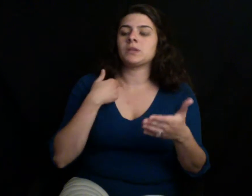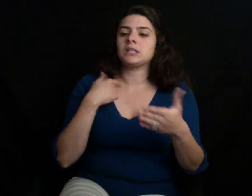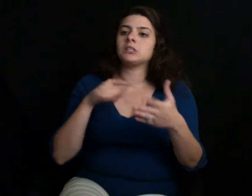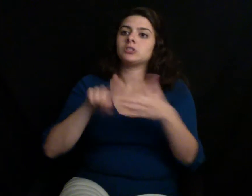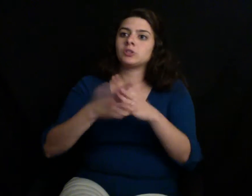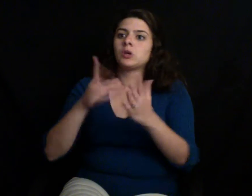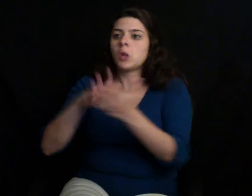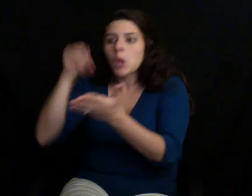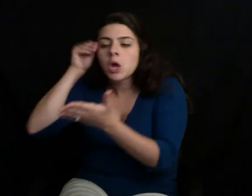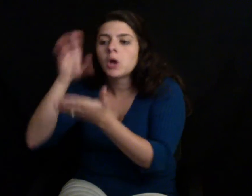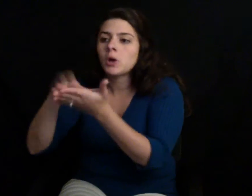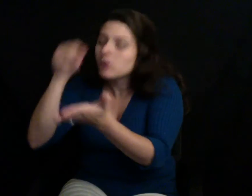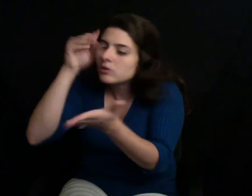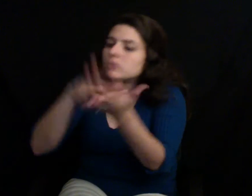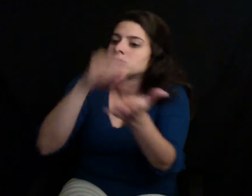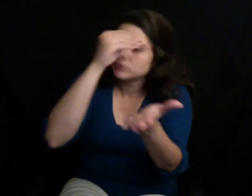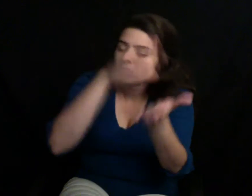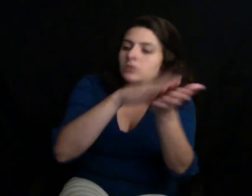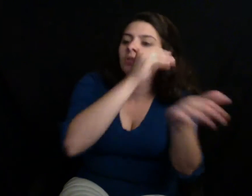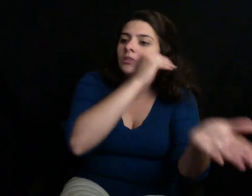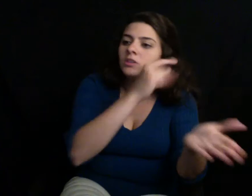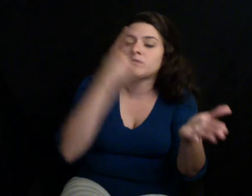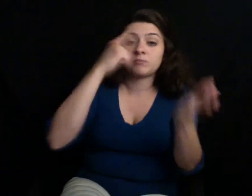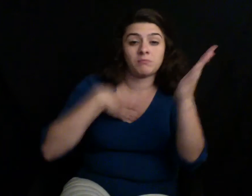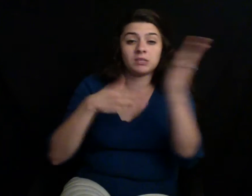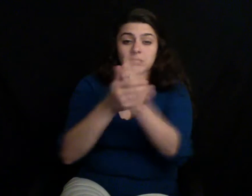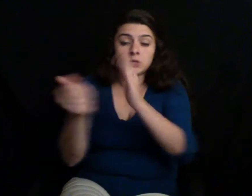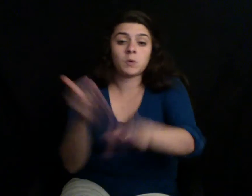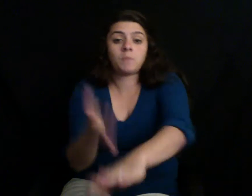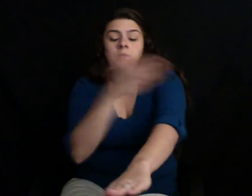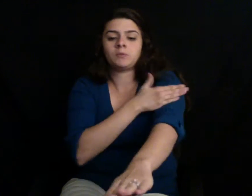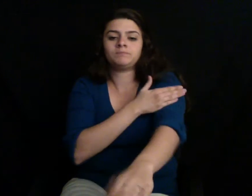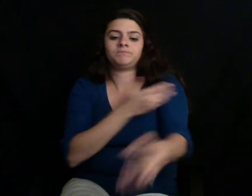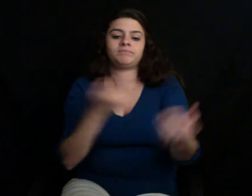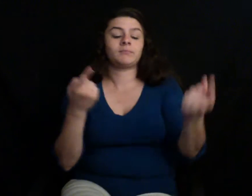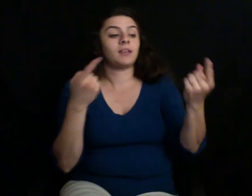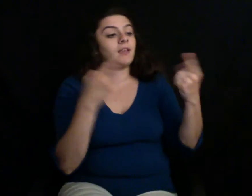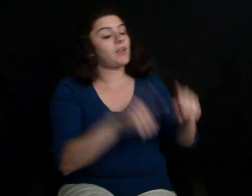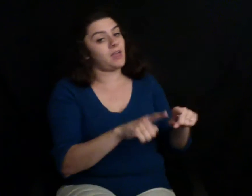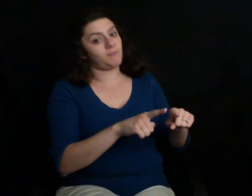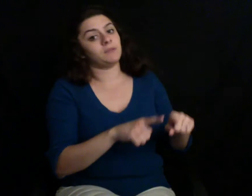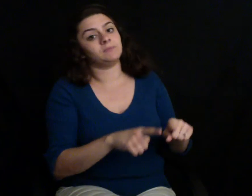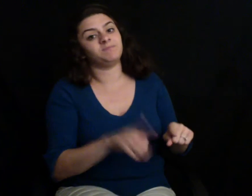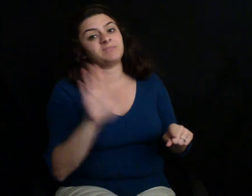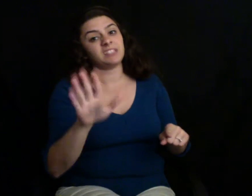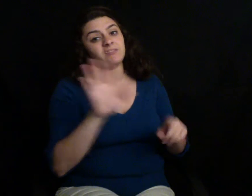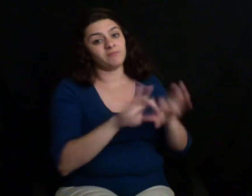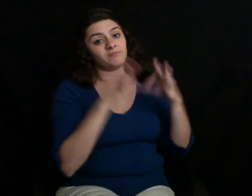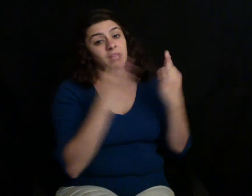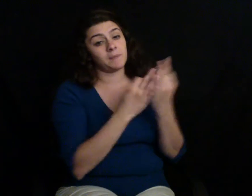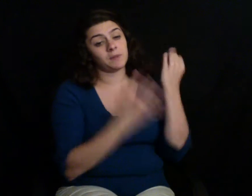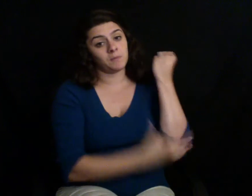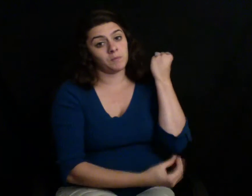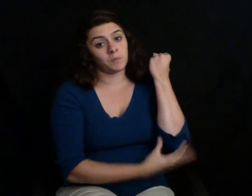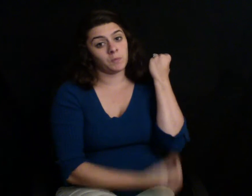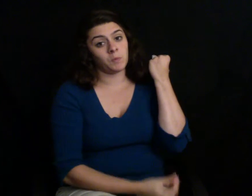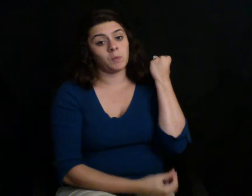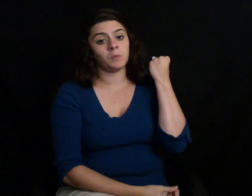different, things like that to hone my skills in art. However, because of the financial hardships his family faced, his ability to pursue his passion would